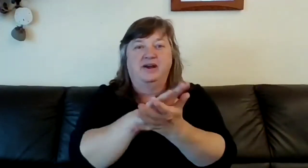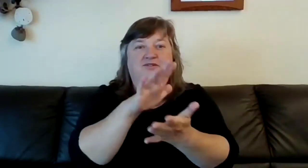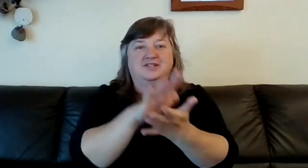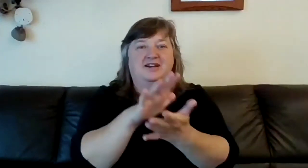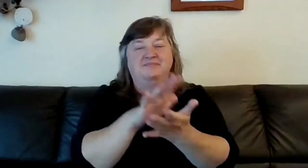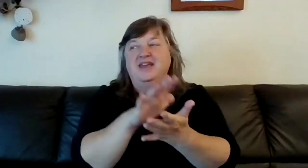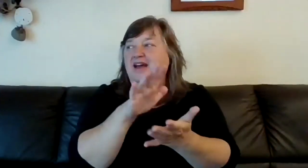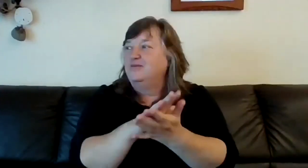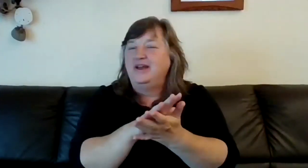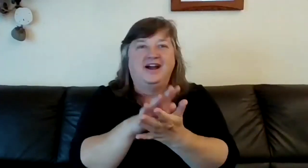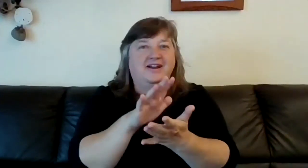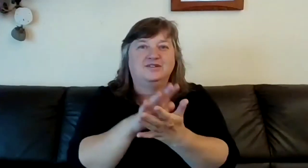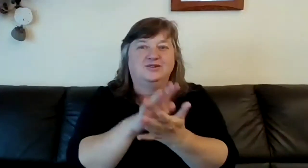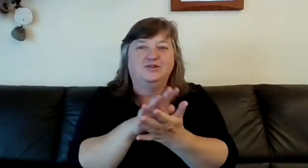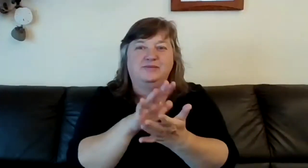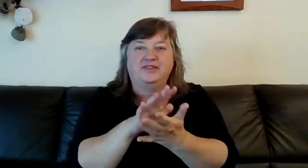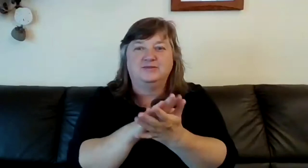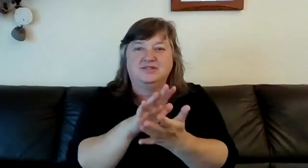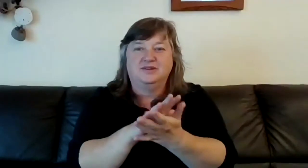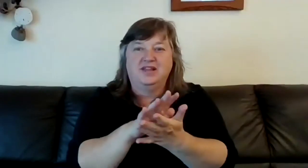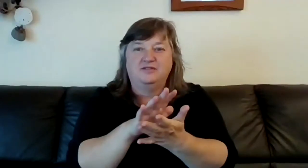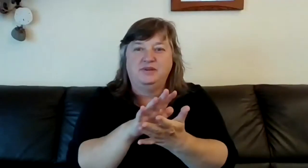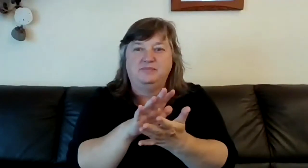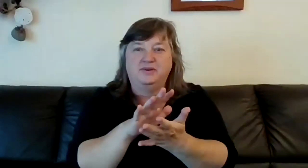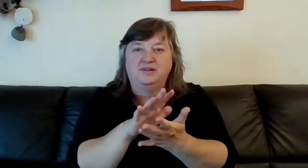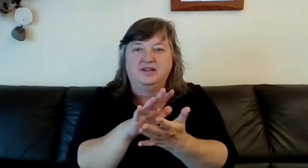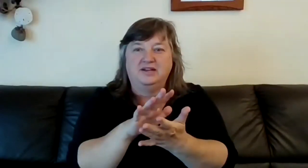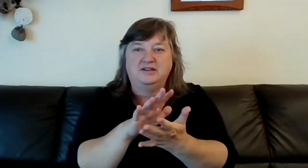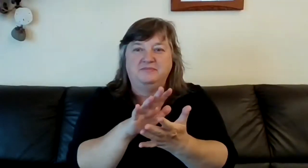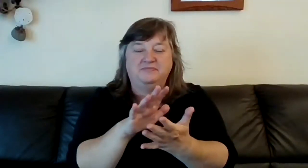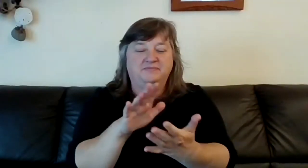about the way I was told about this was there are a lot of people